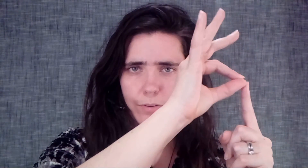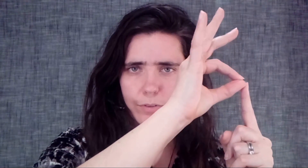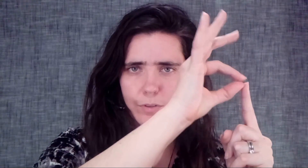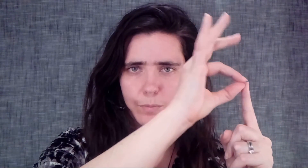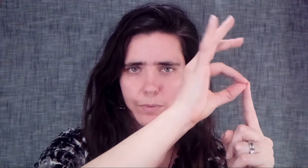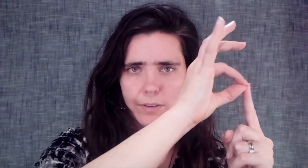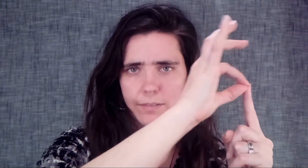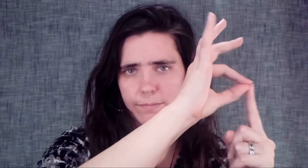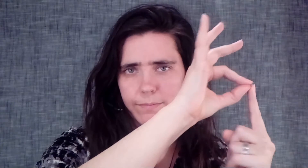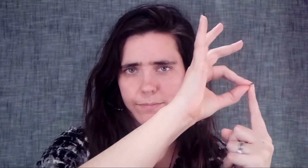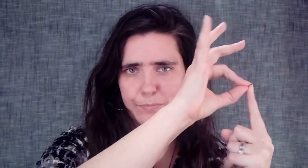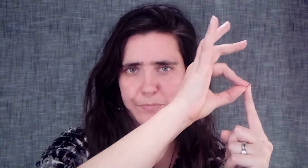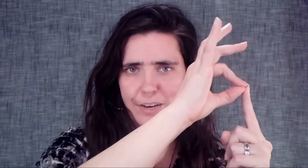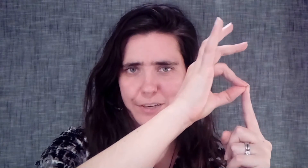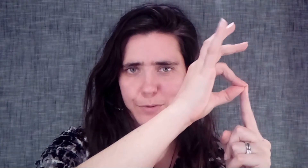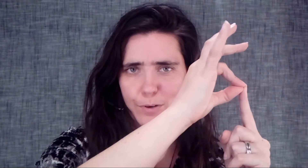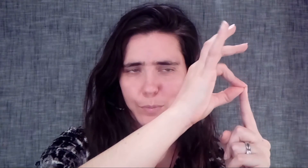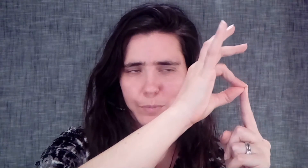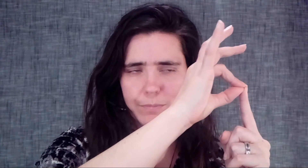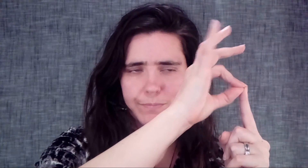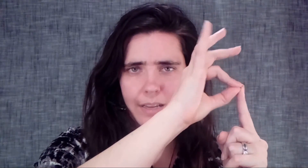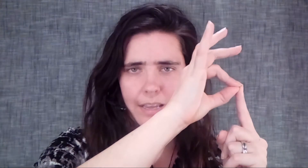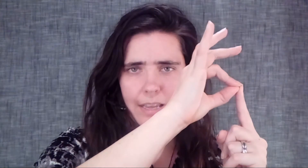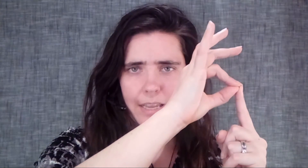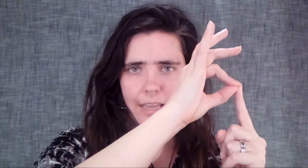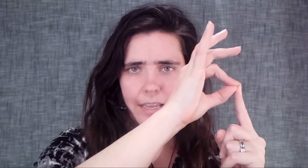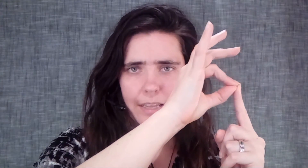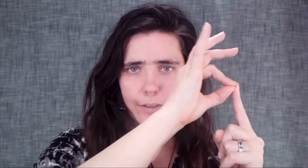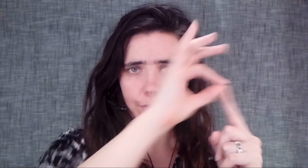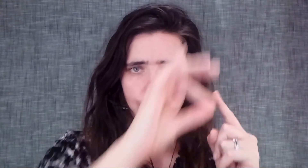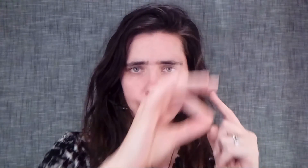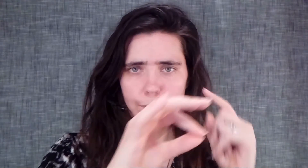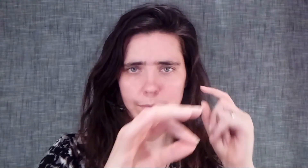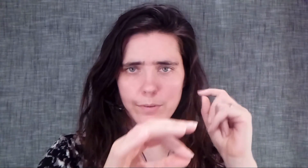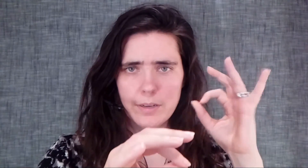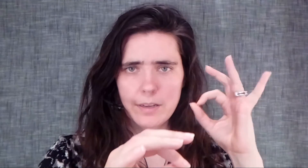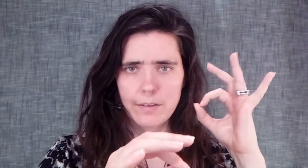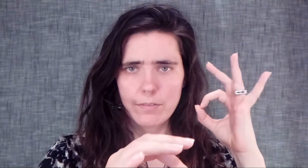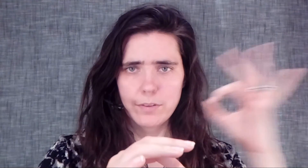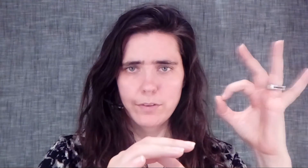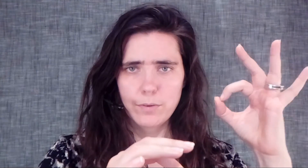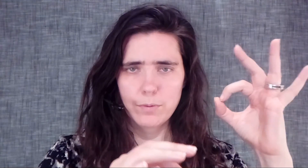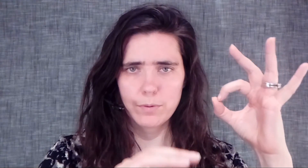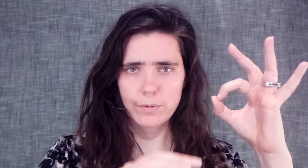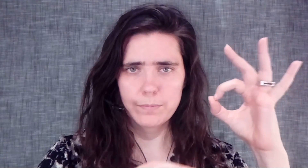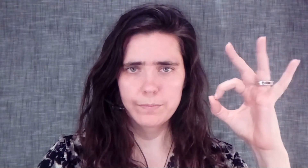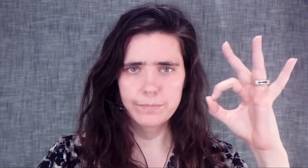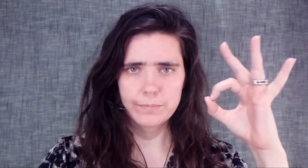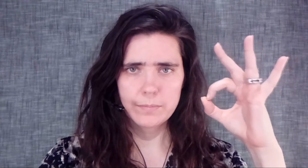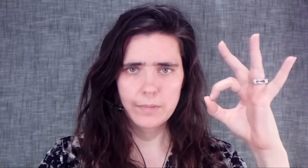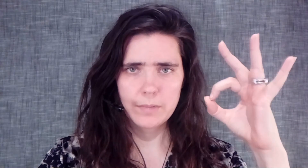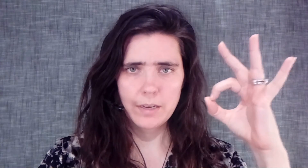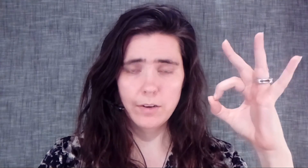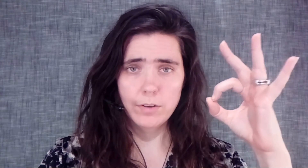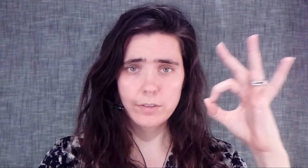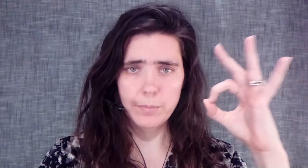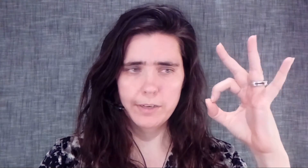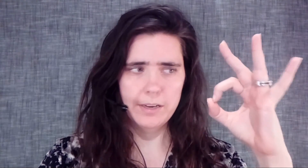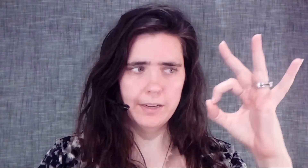but I do it open. Q, you have your non-dominant